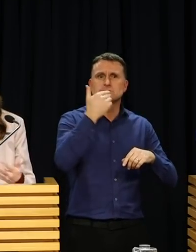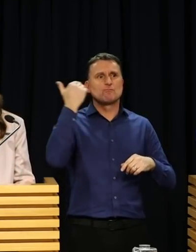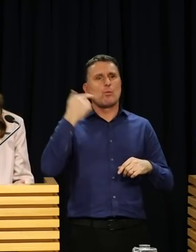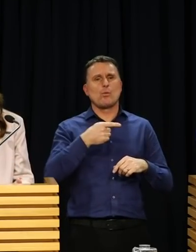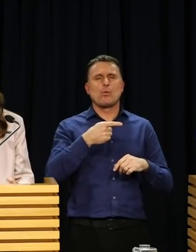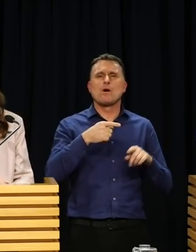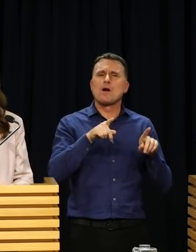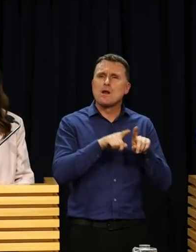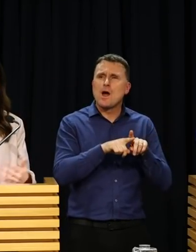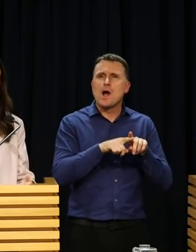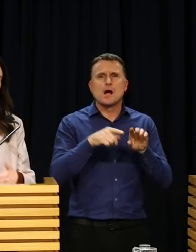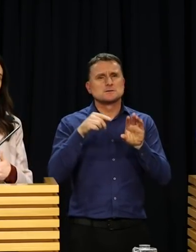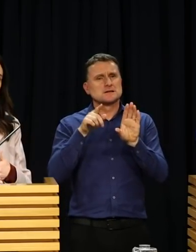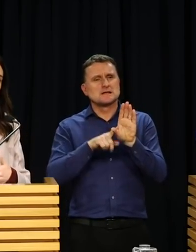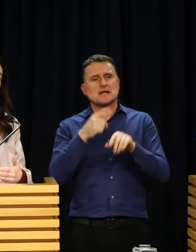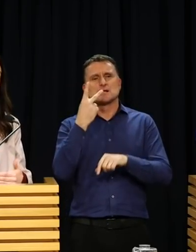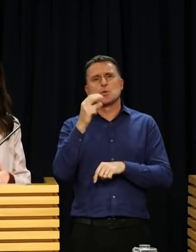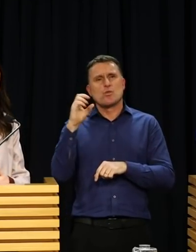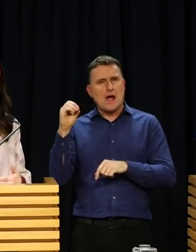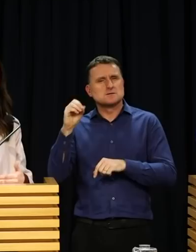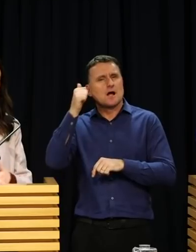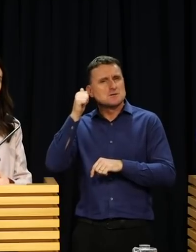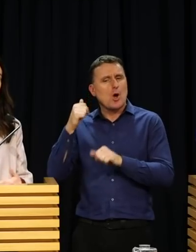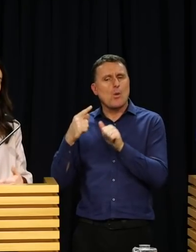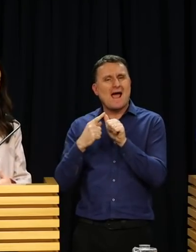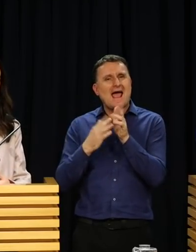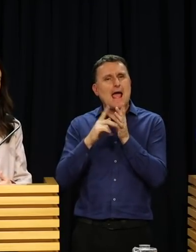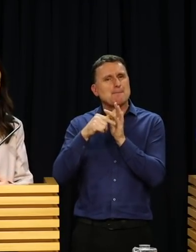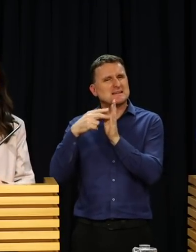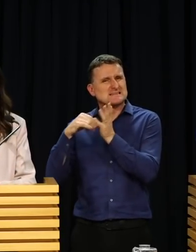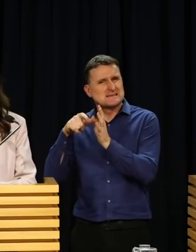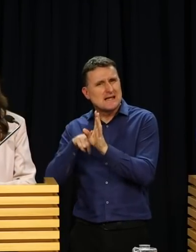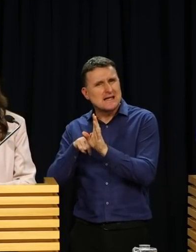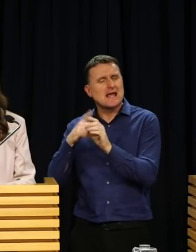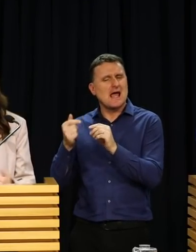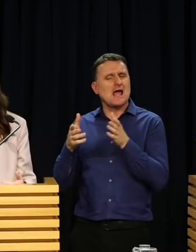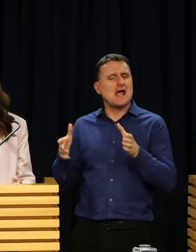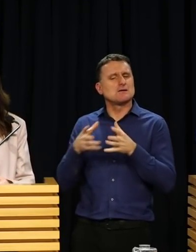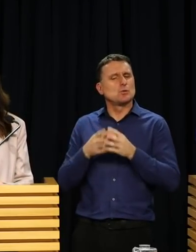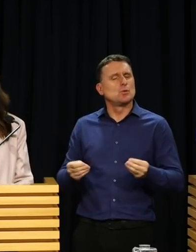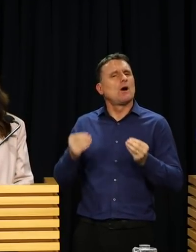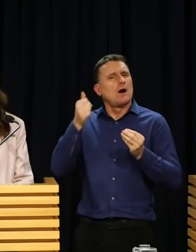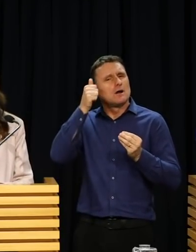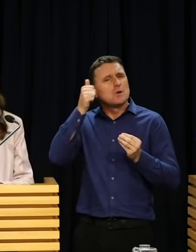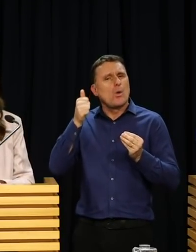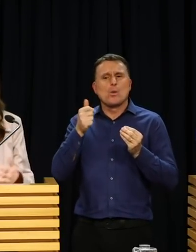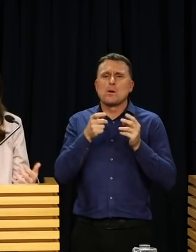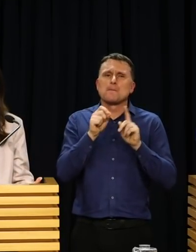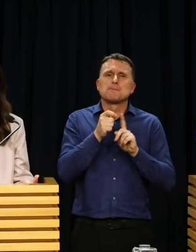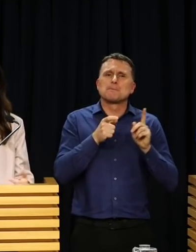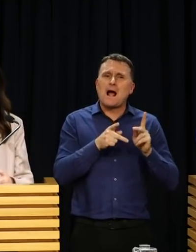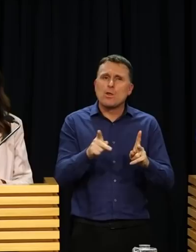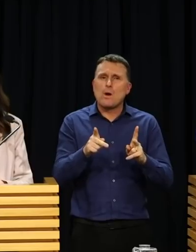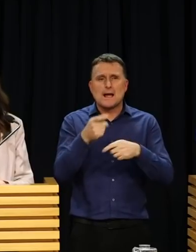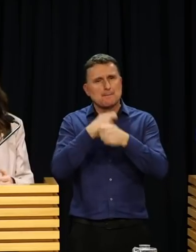in the 2000s, have given a pathway for regularisation. But again, keeping in mind that